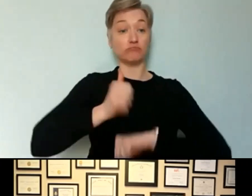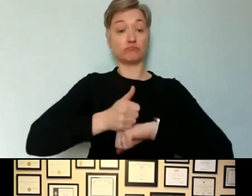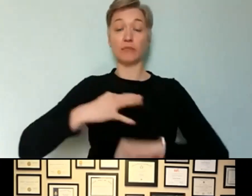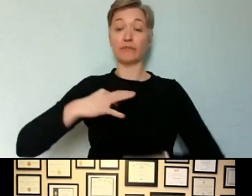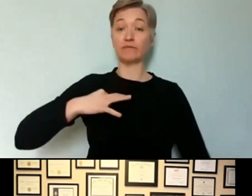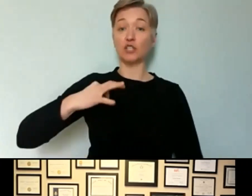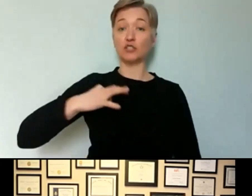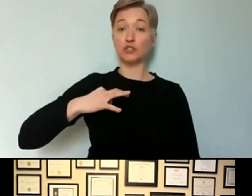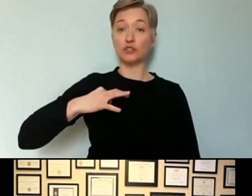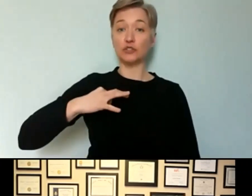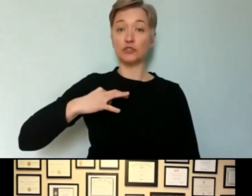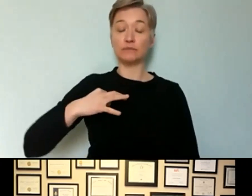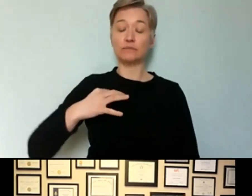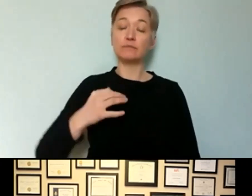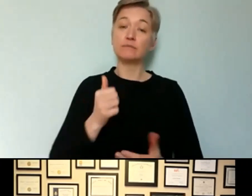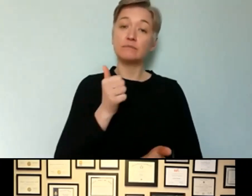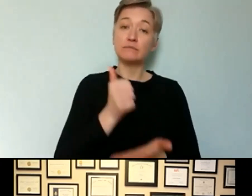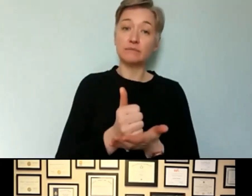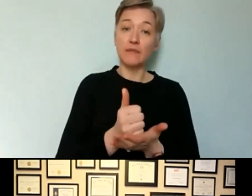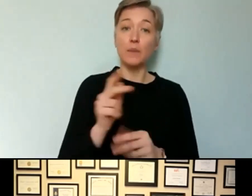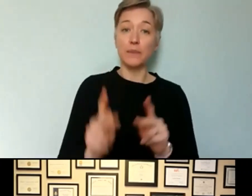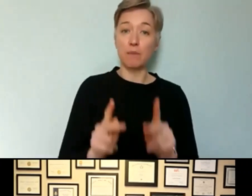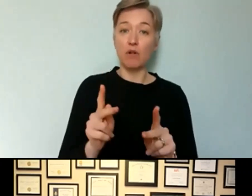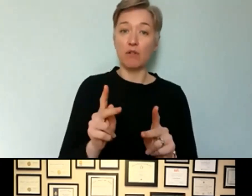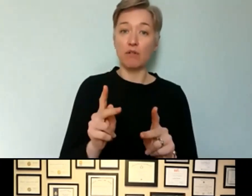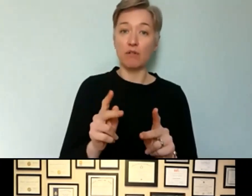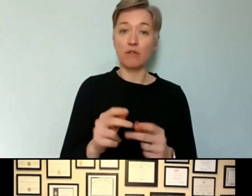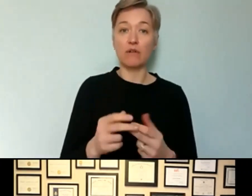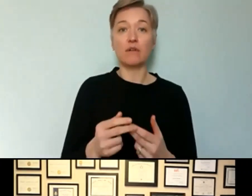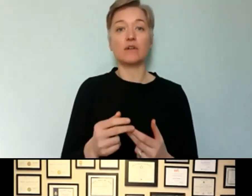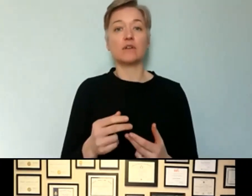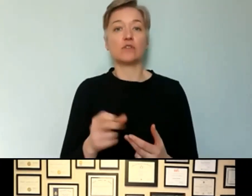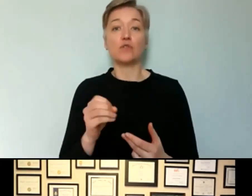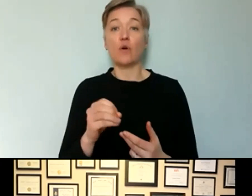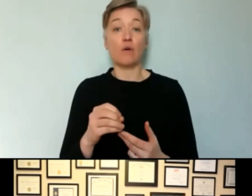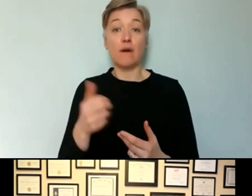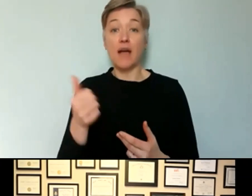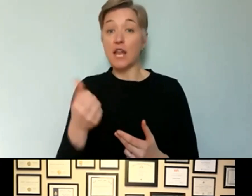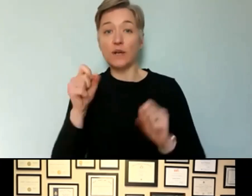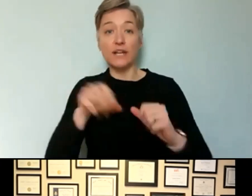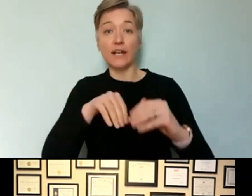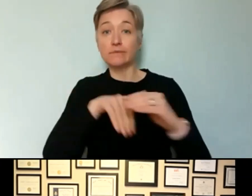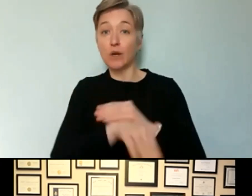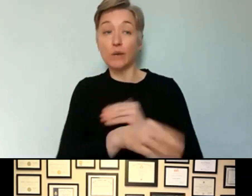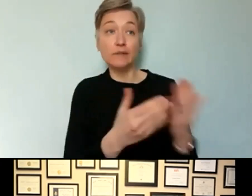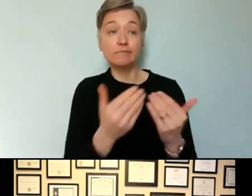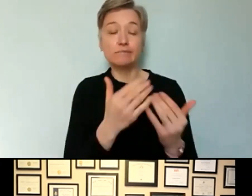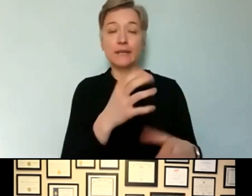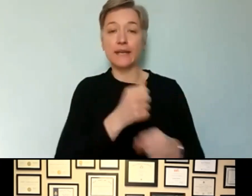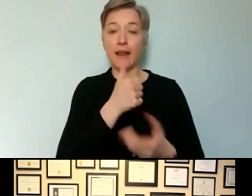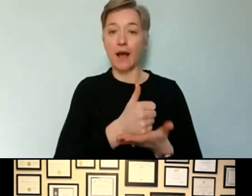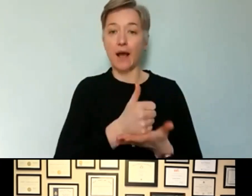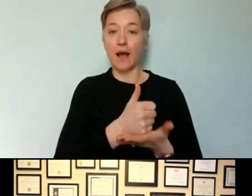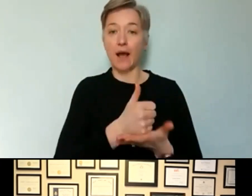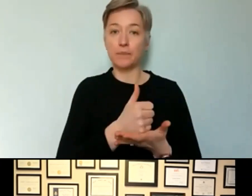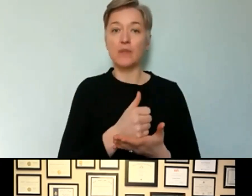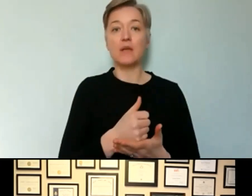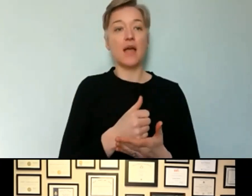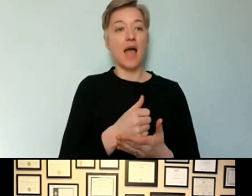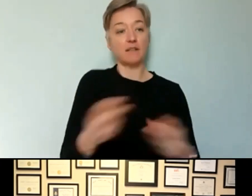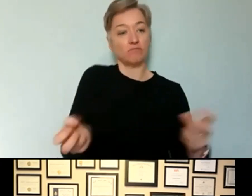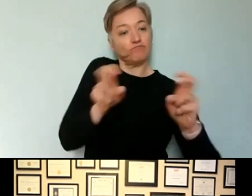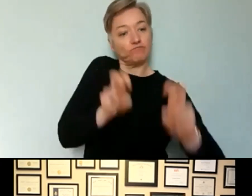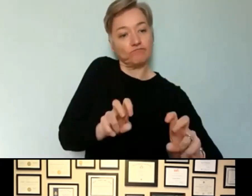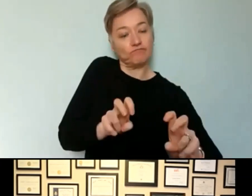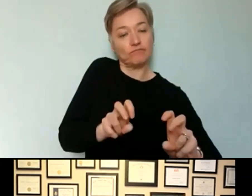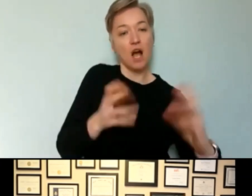able to help people, for people to go in and be able to go in and get help, going online, setting up appointments.